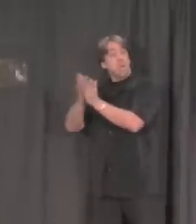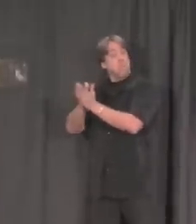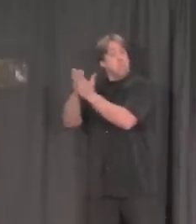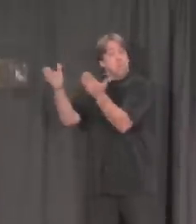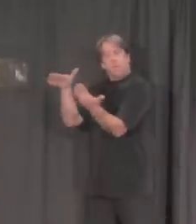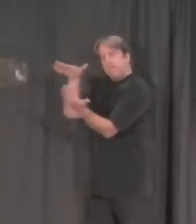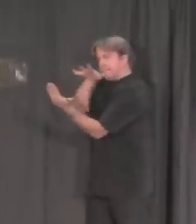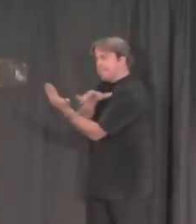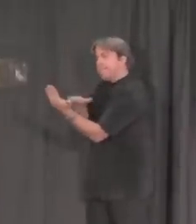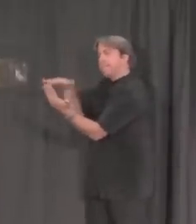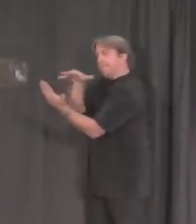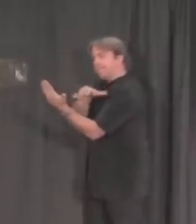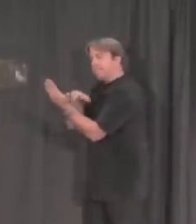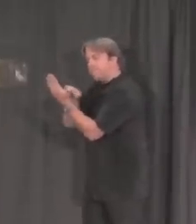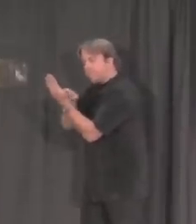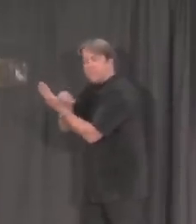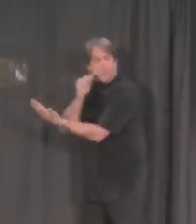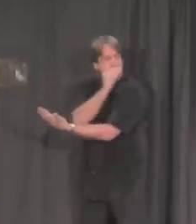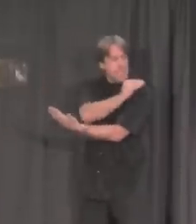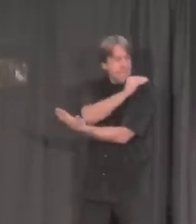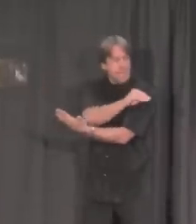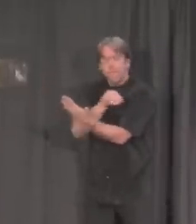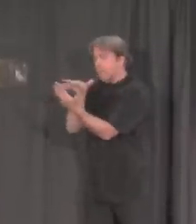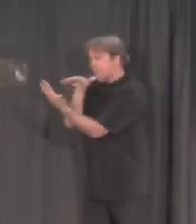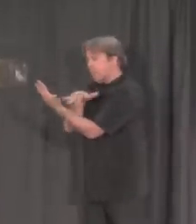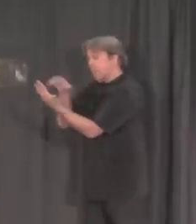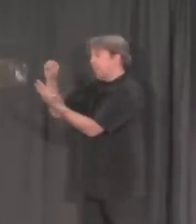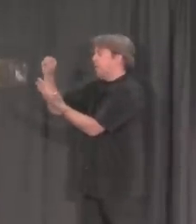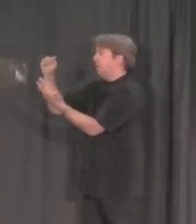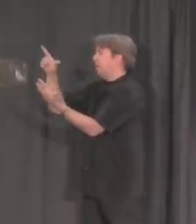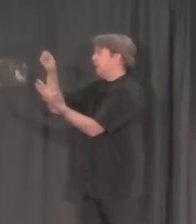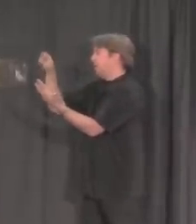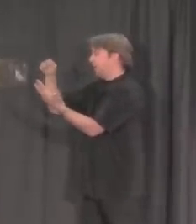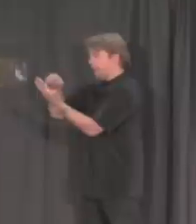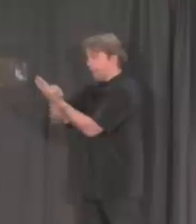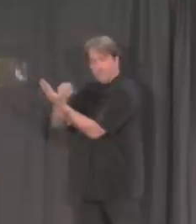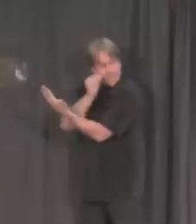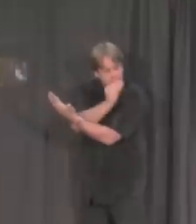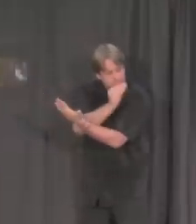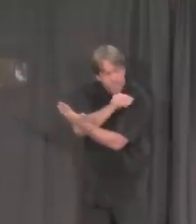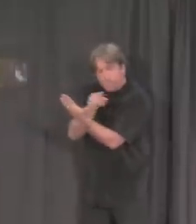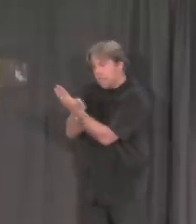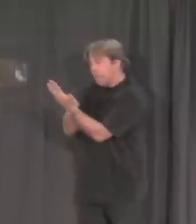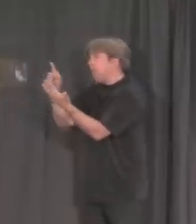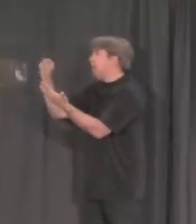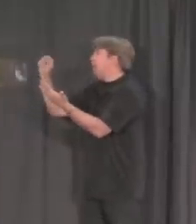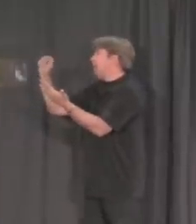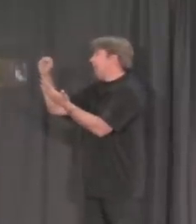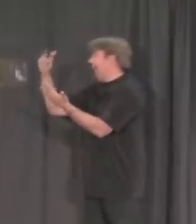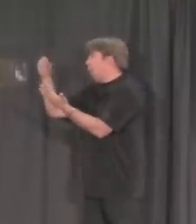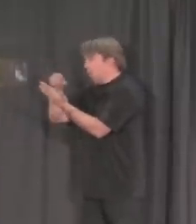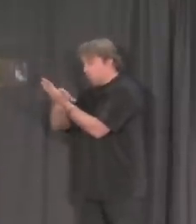library every night after work and studied different styles, salsa,